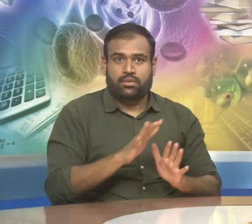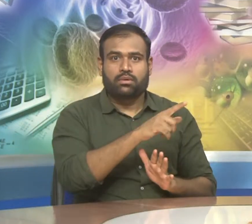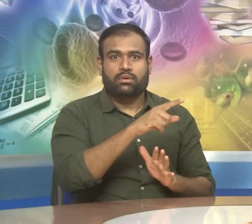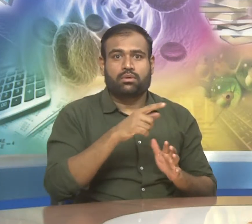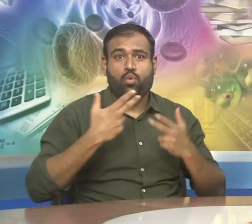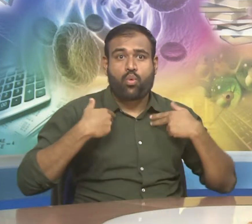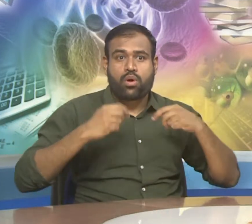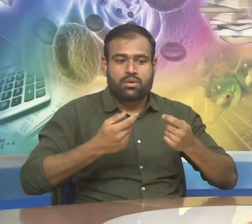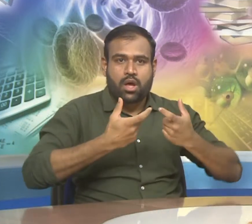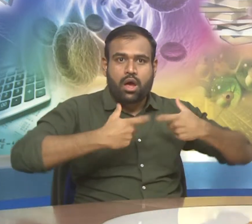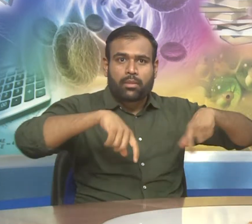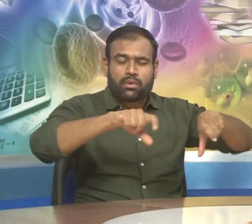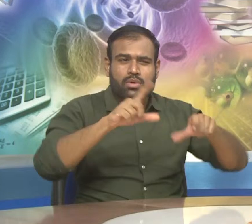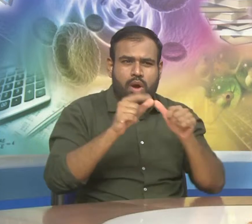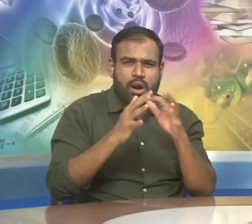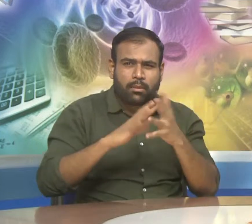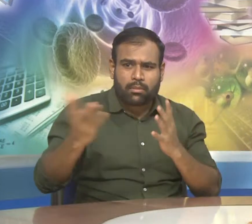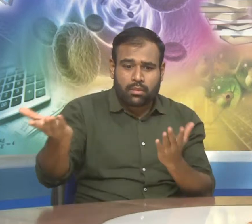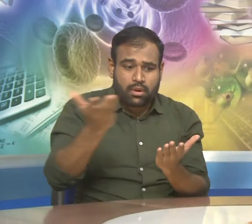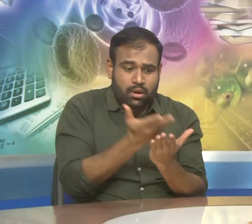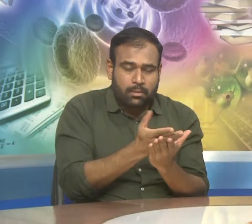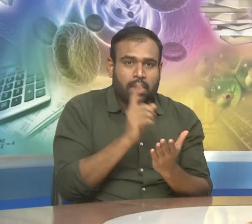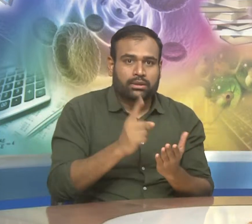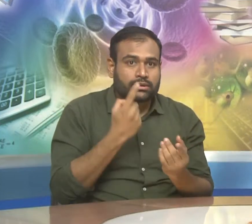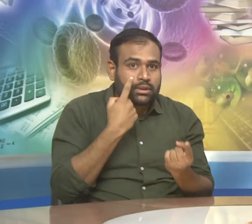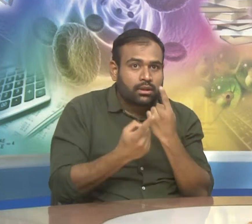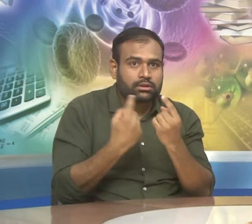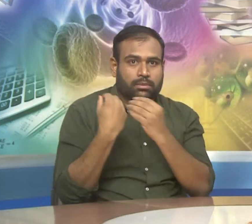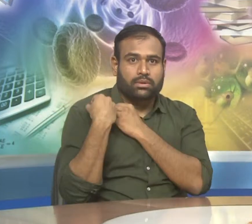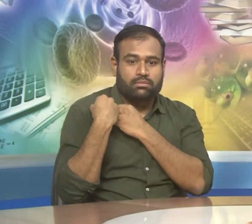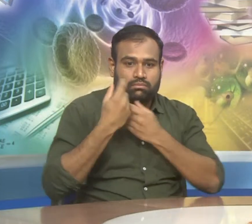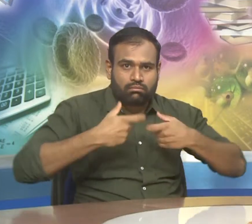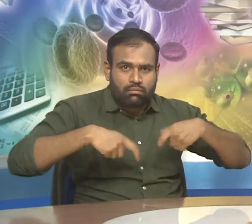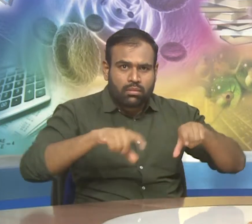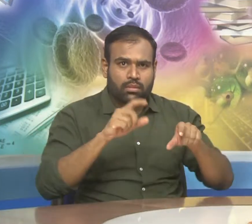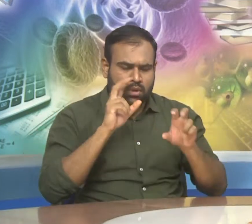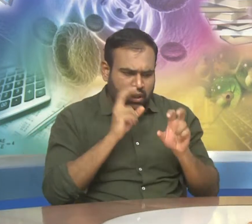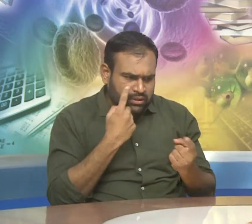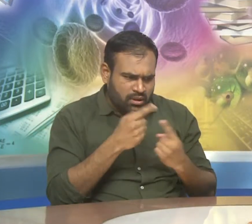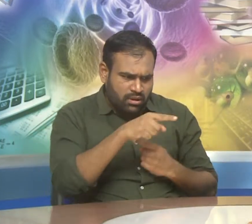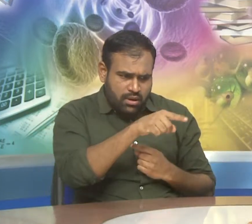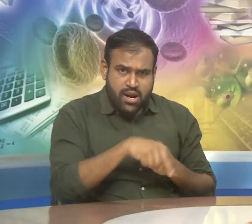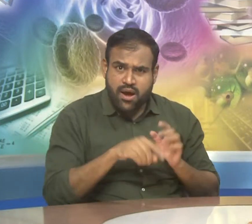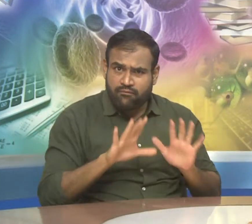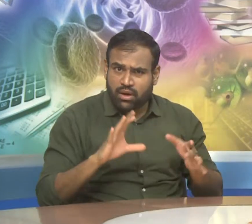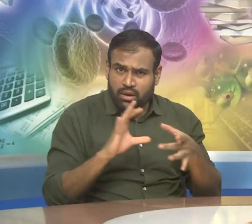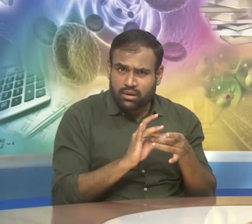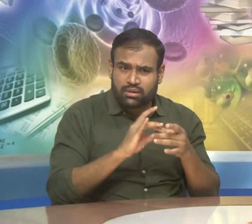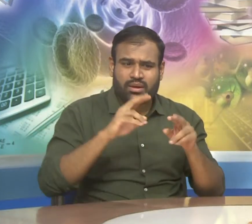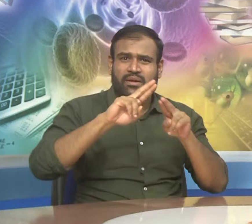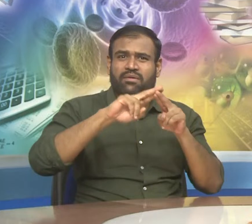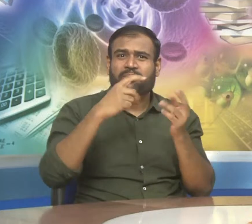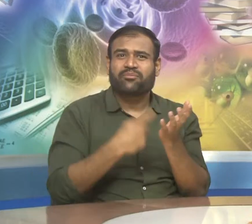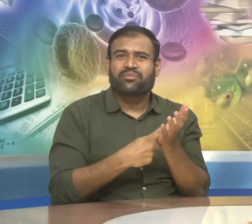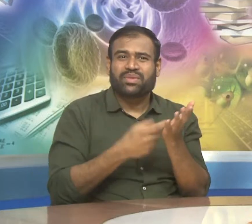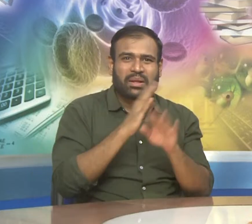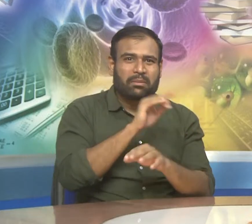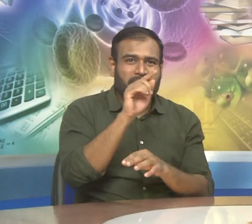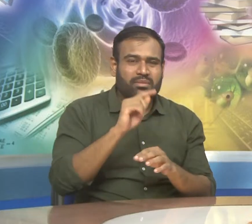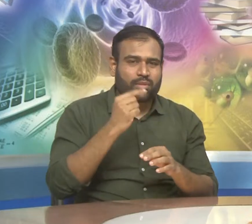support the protection of fundamental rights and ensure that people whose fundamental rights have